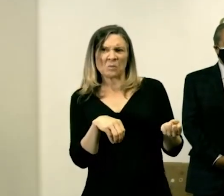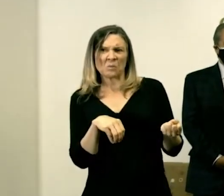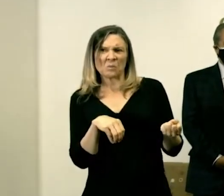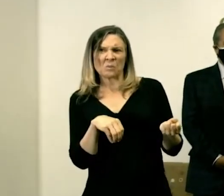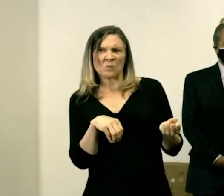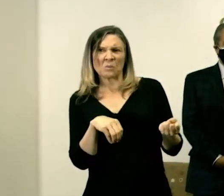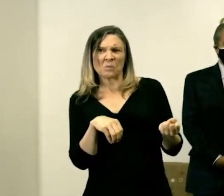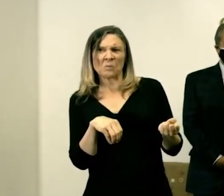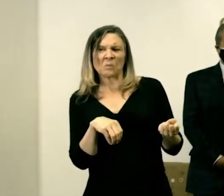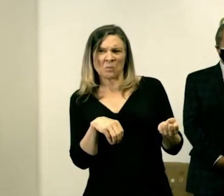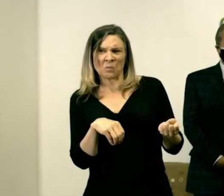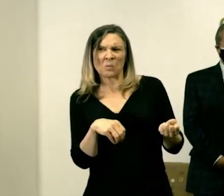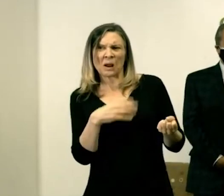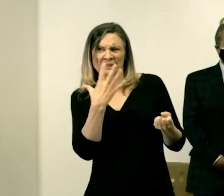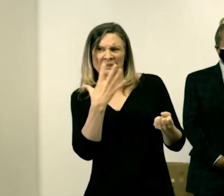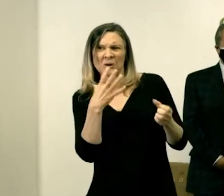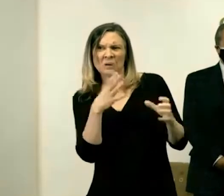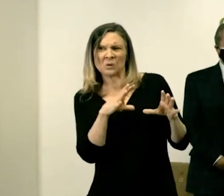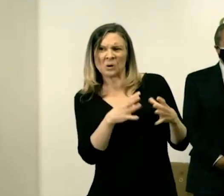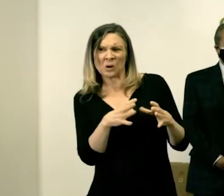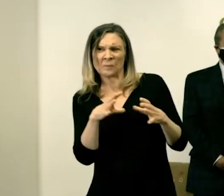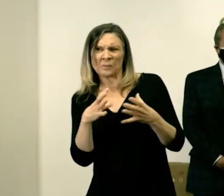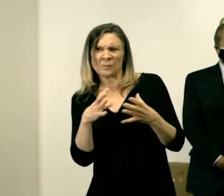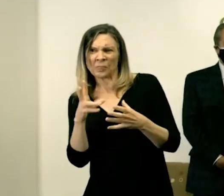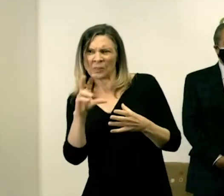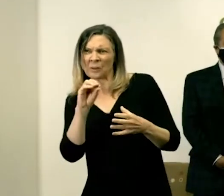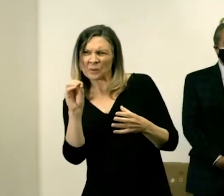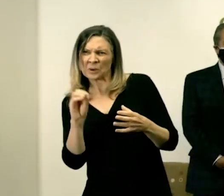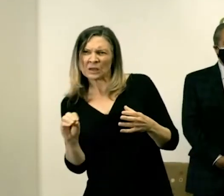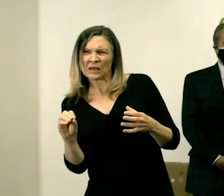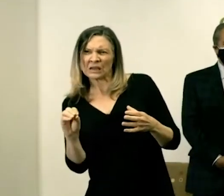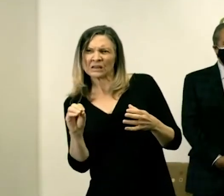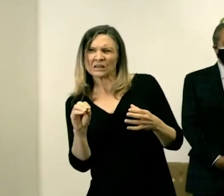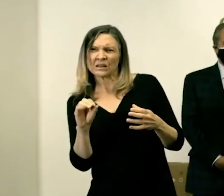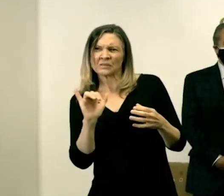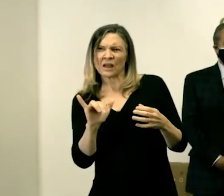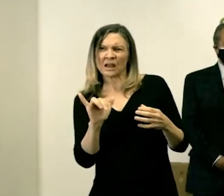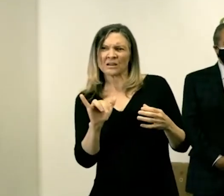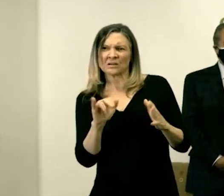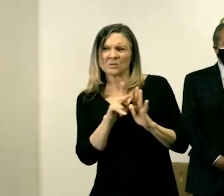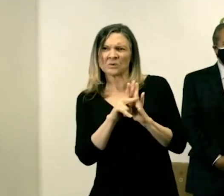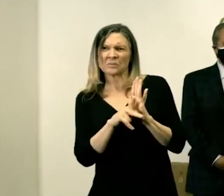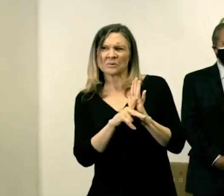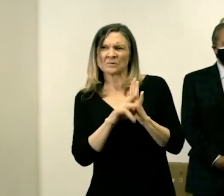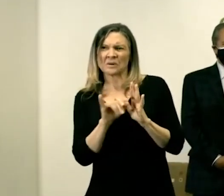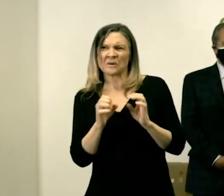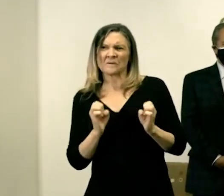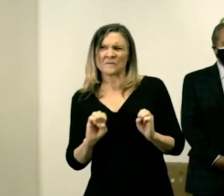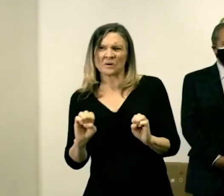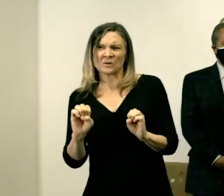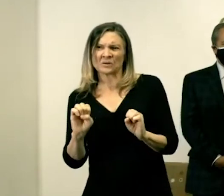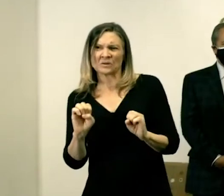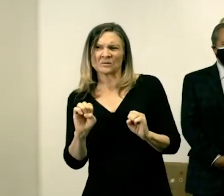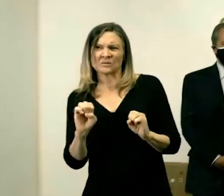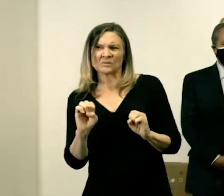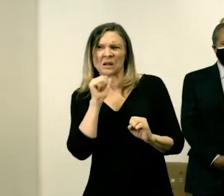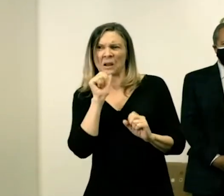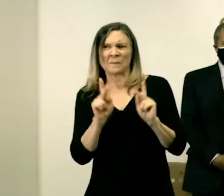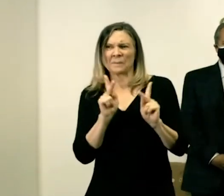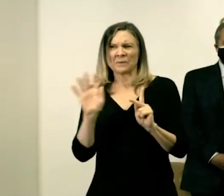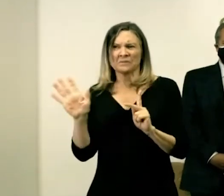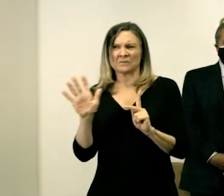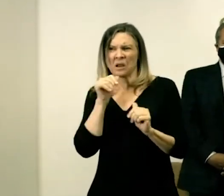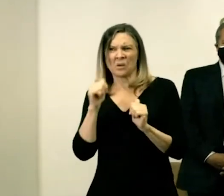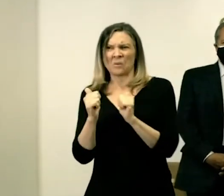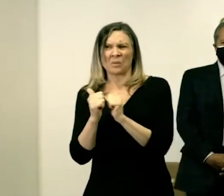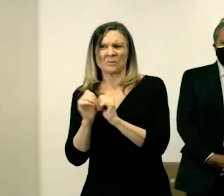the principal proponents of this effort. These are not folks I align with in any way, shape, or